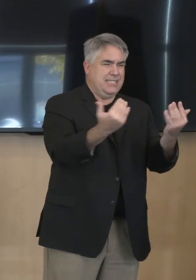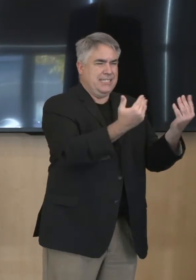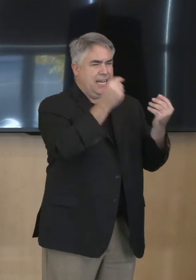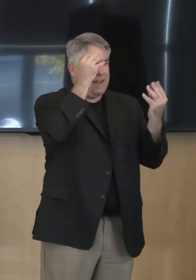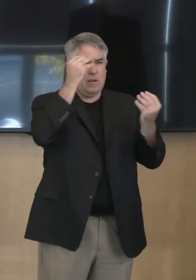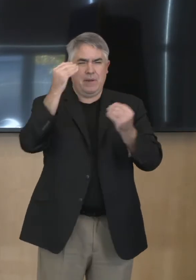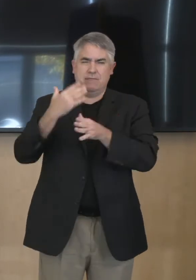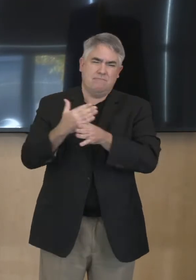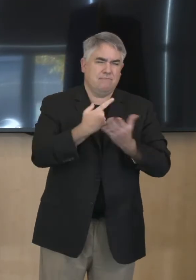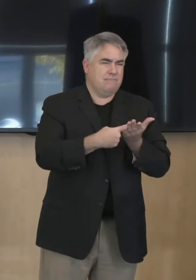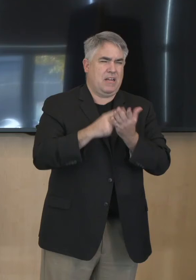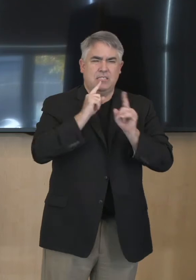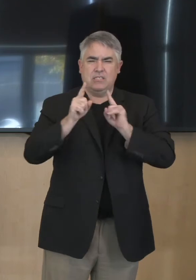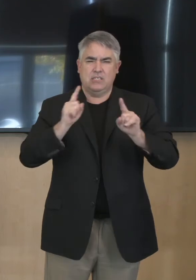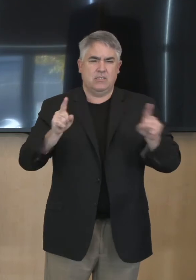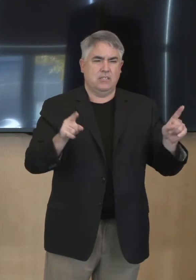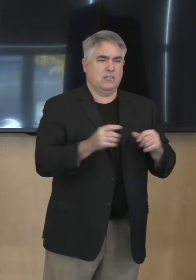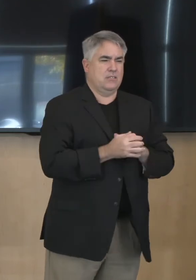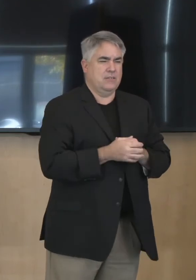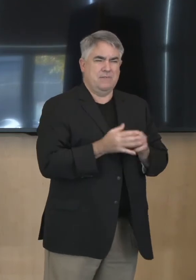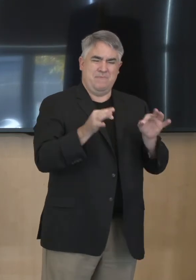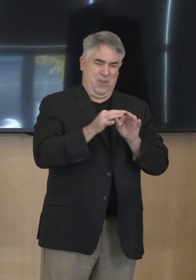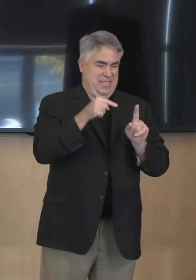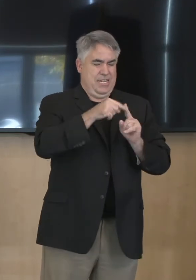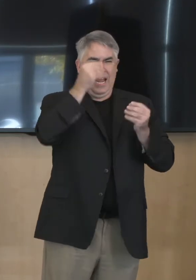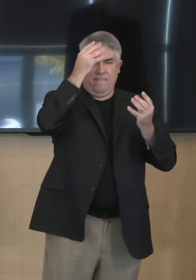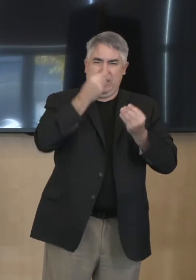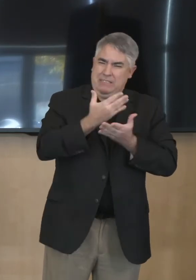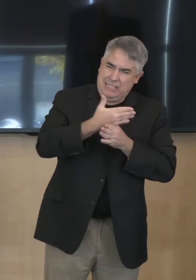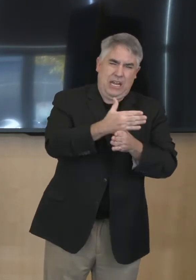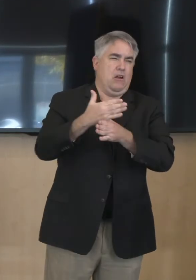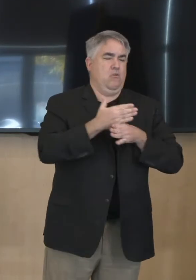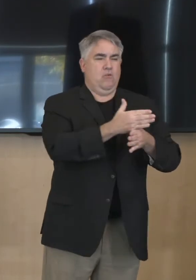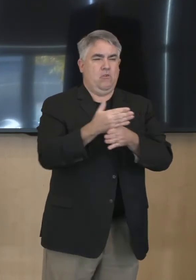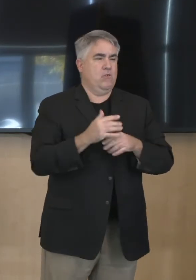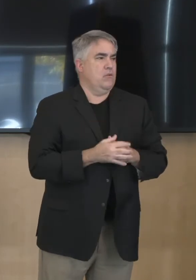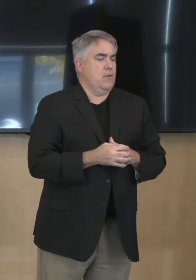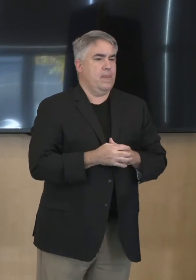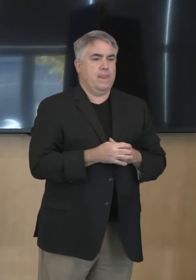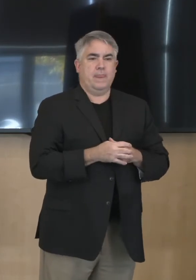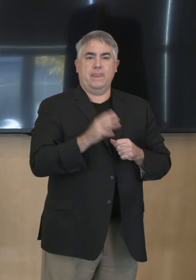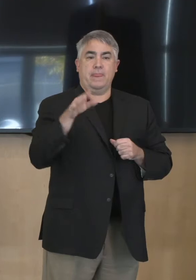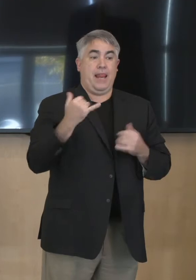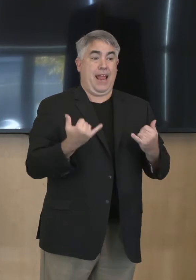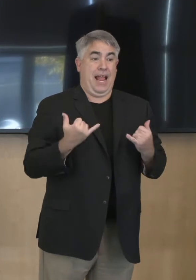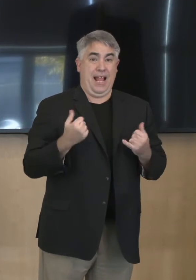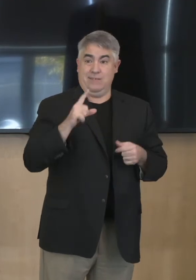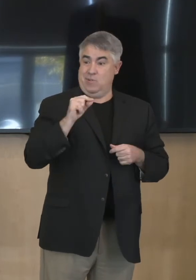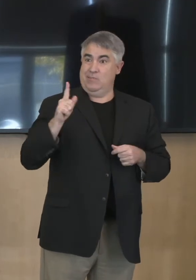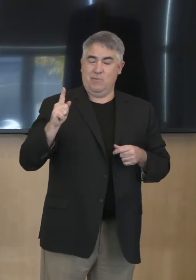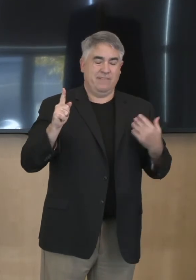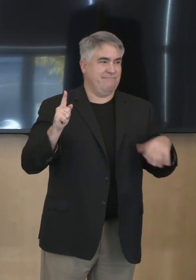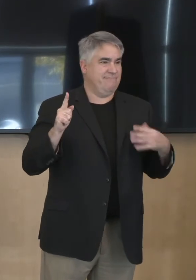the sharing of information and the discussion that we come. As we begin a new year, it is a time for us in San